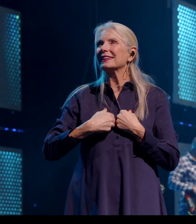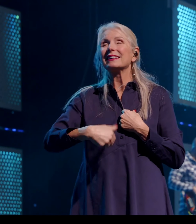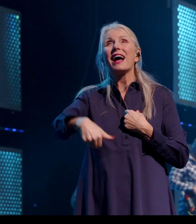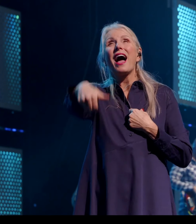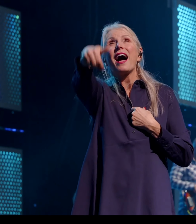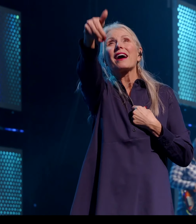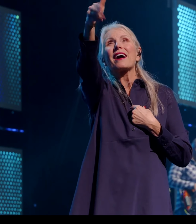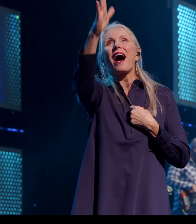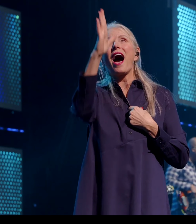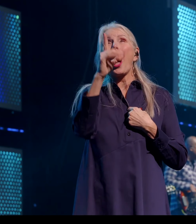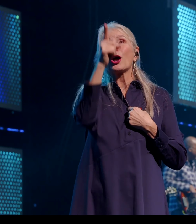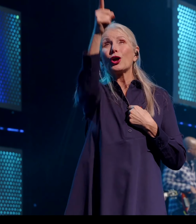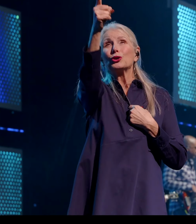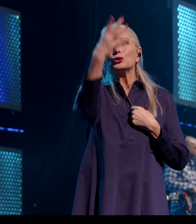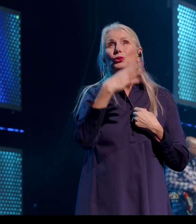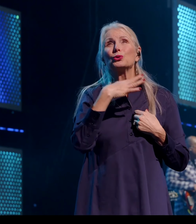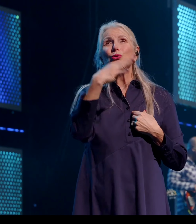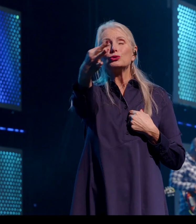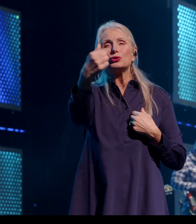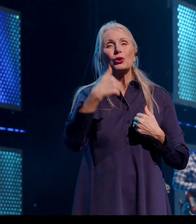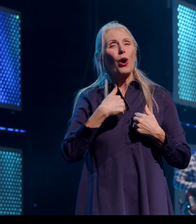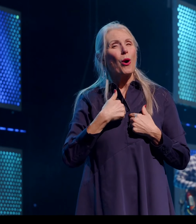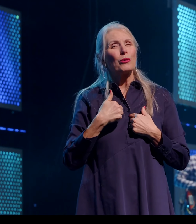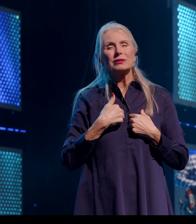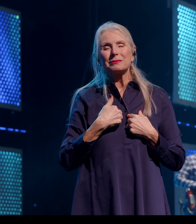God, you chose me.